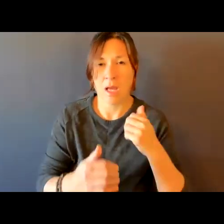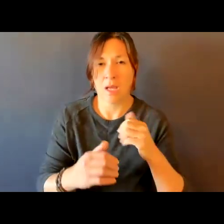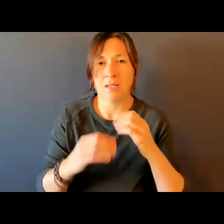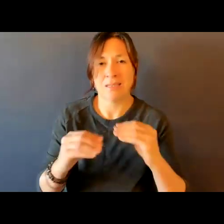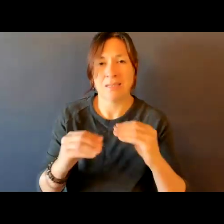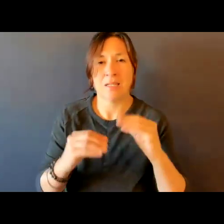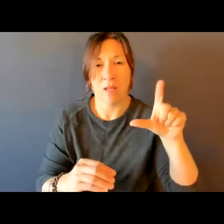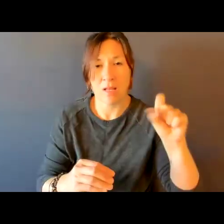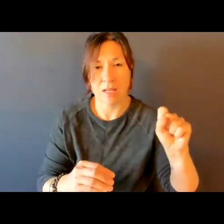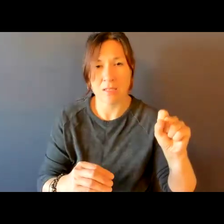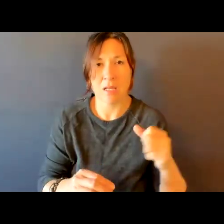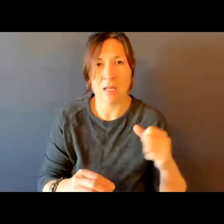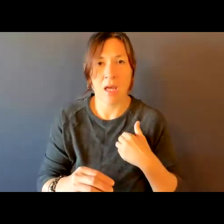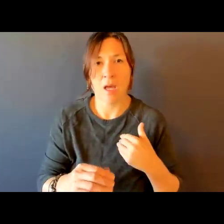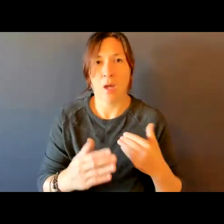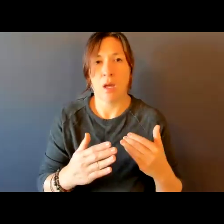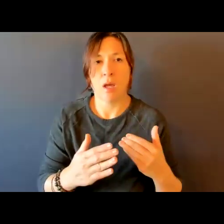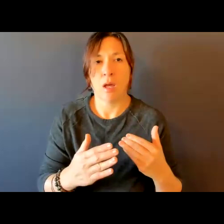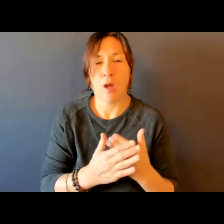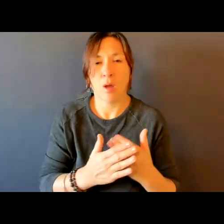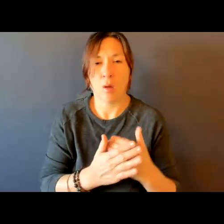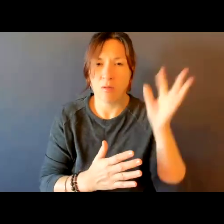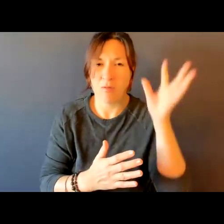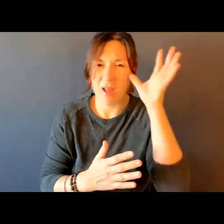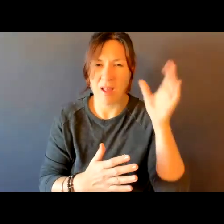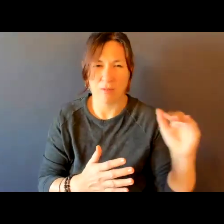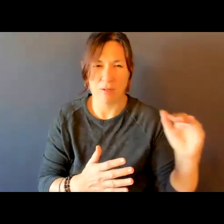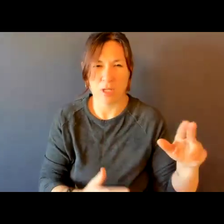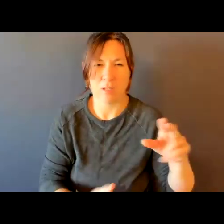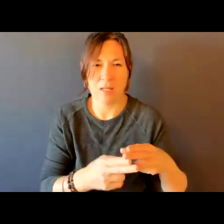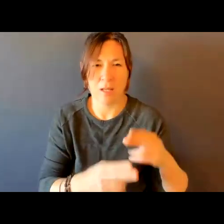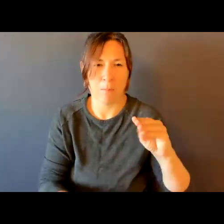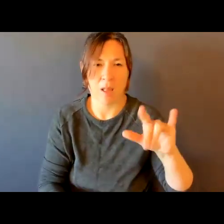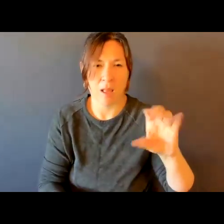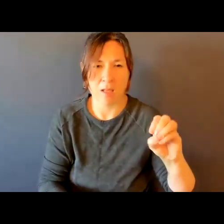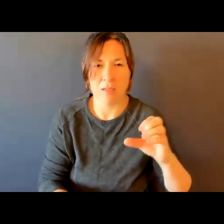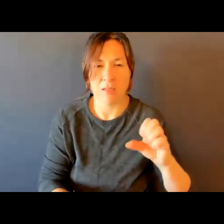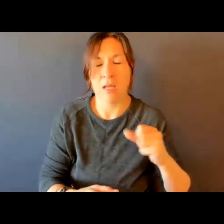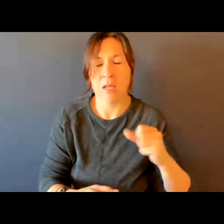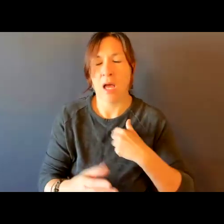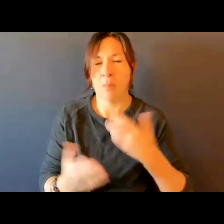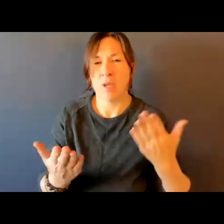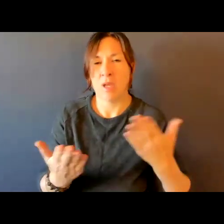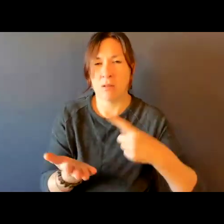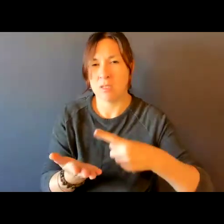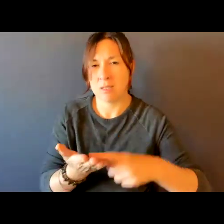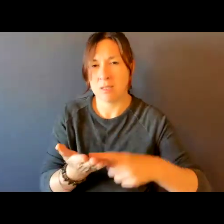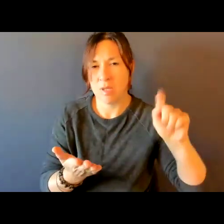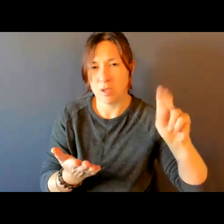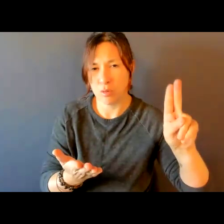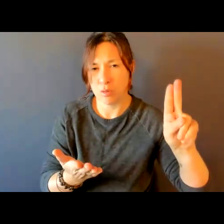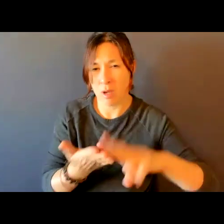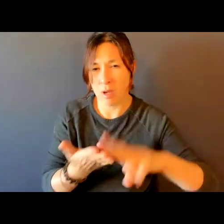of our child, Miles. I'm here today to speak in support of the BTU's contract demand for fair pay. This is important to me because